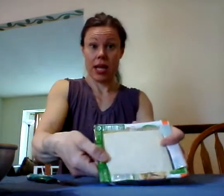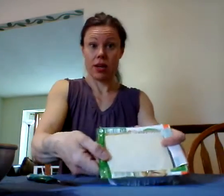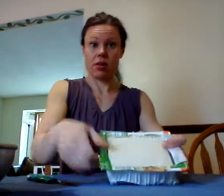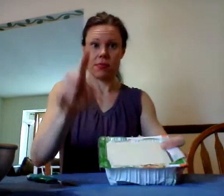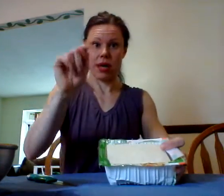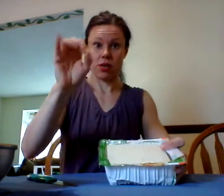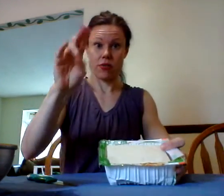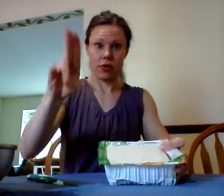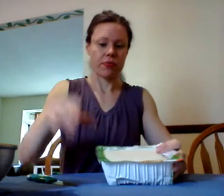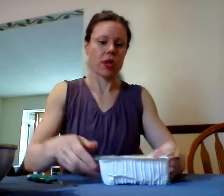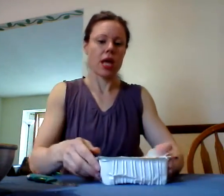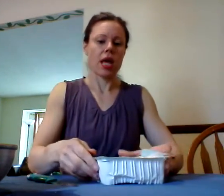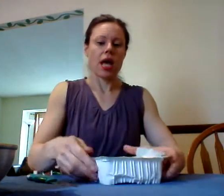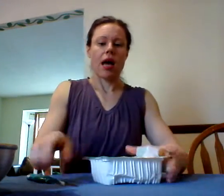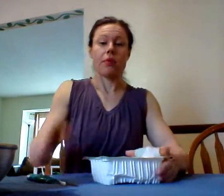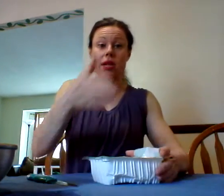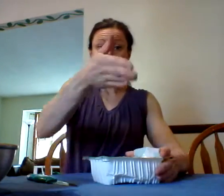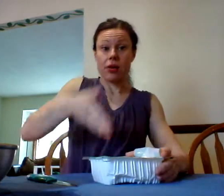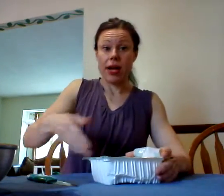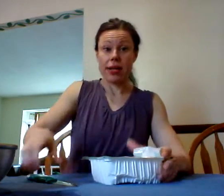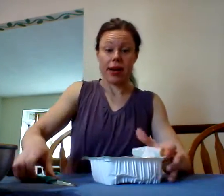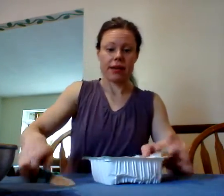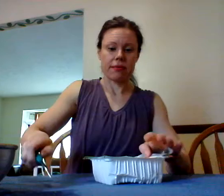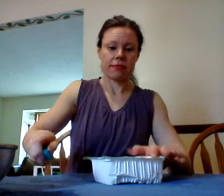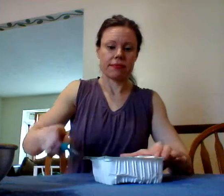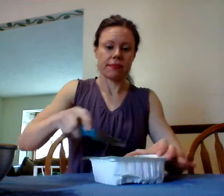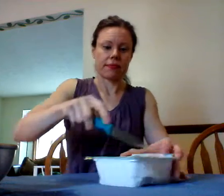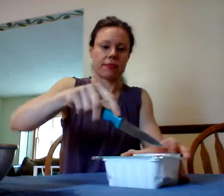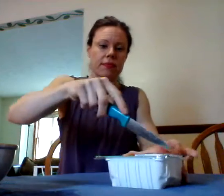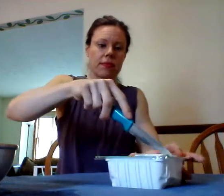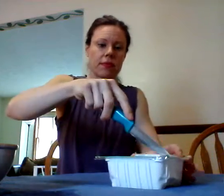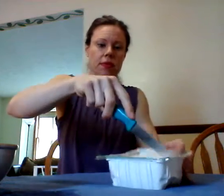And here's my tofu. I'm going to go ahead and cut it.